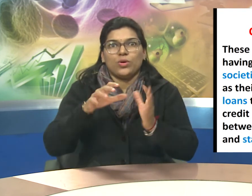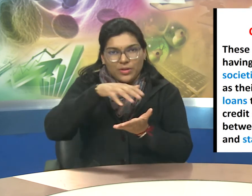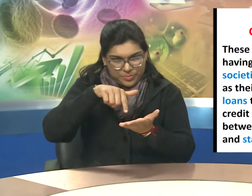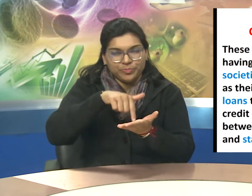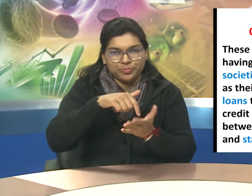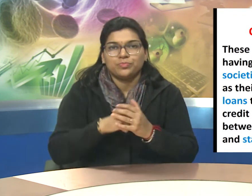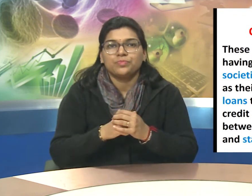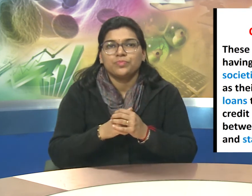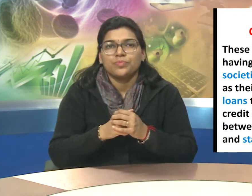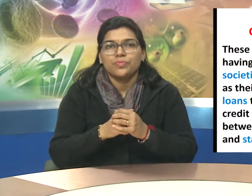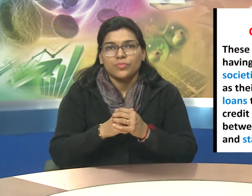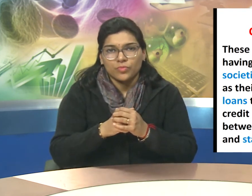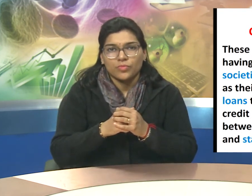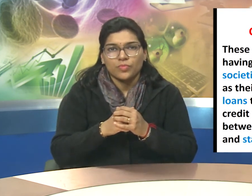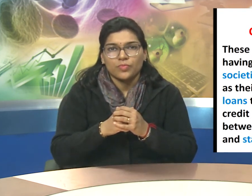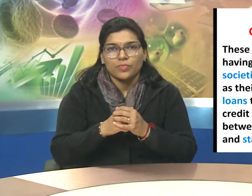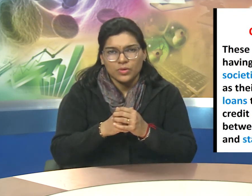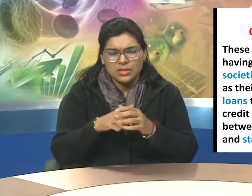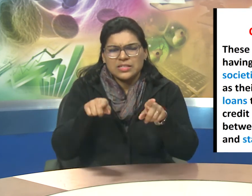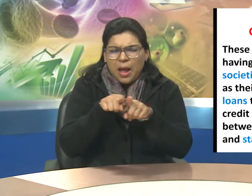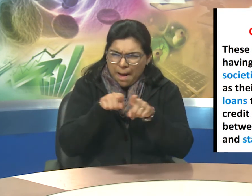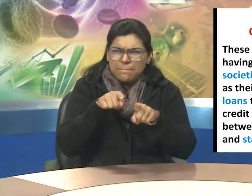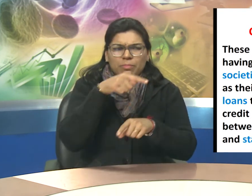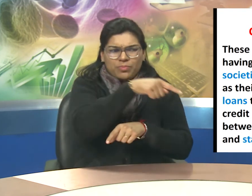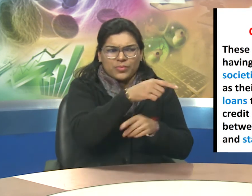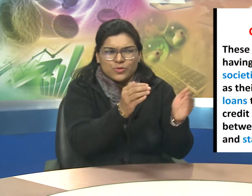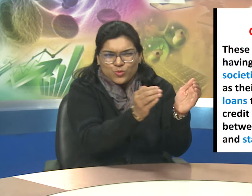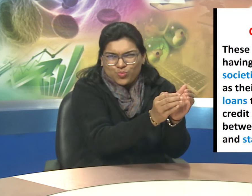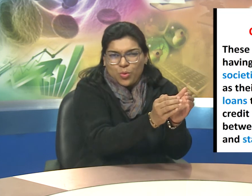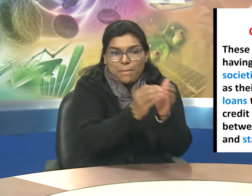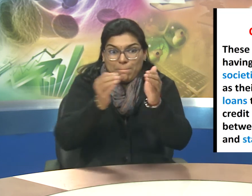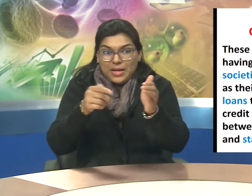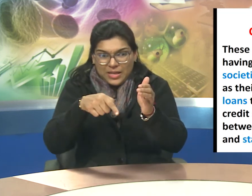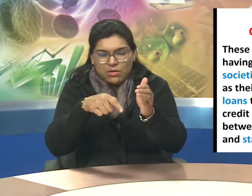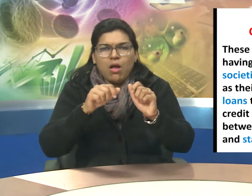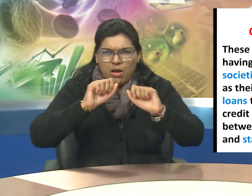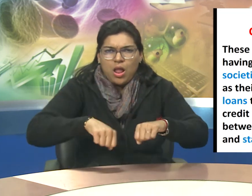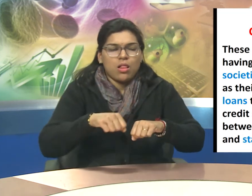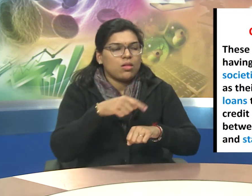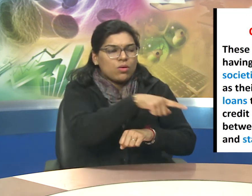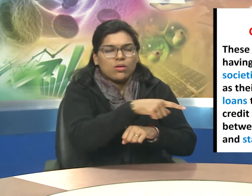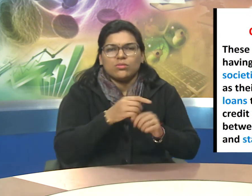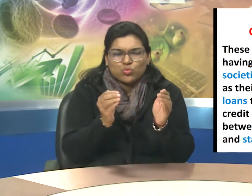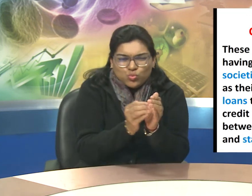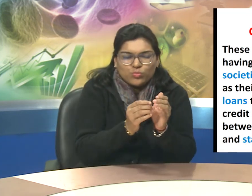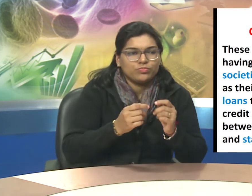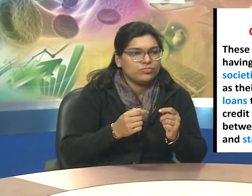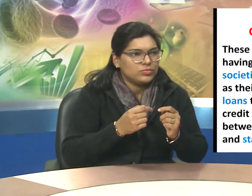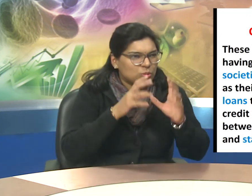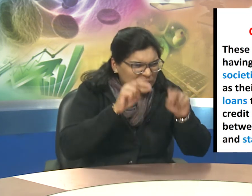same district as their members. And these banks provide loans to